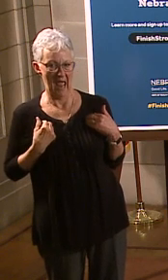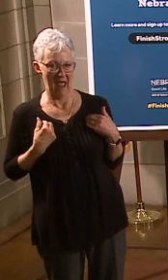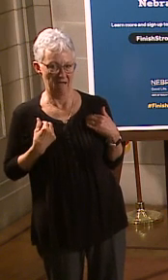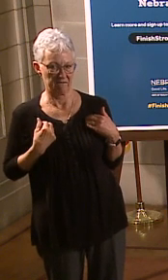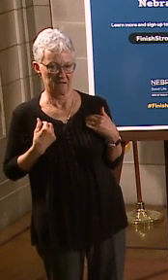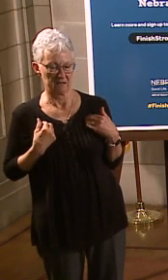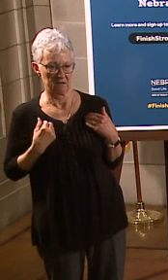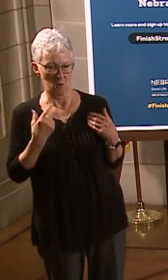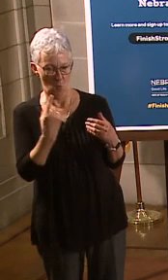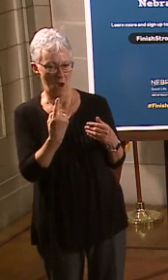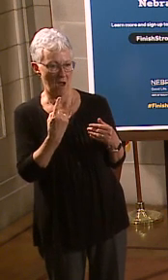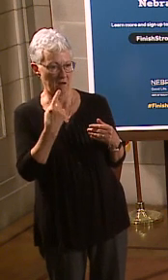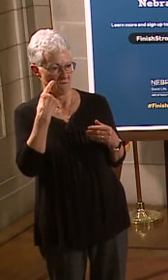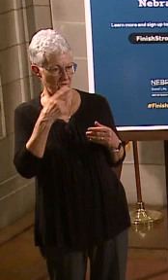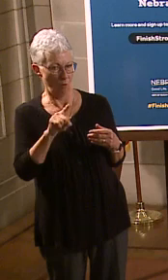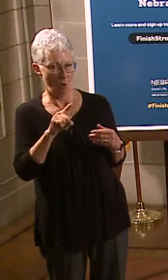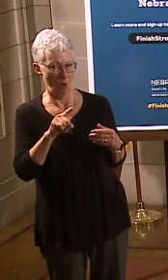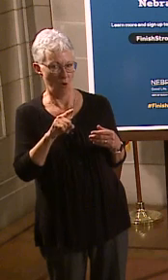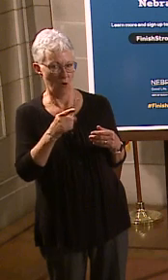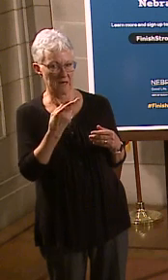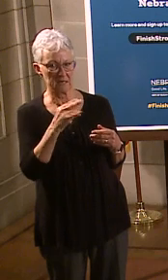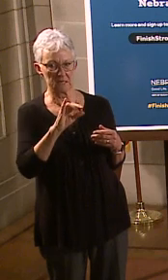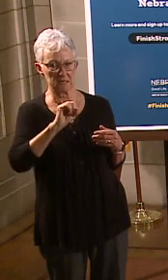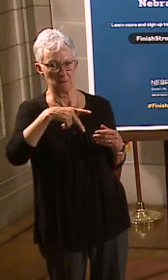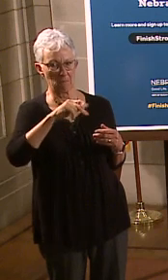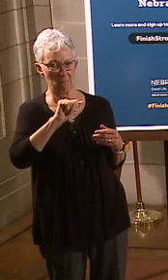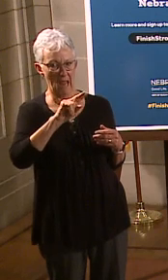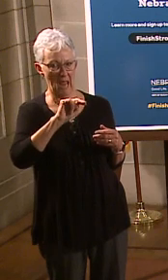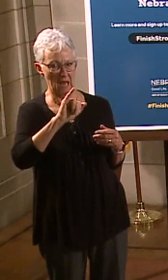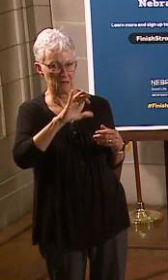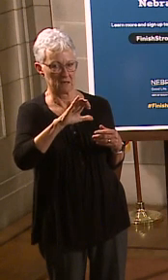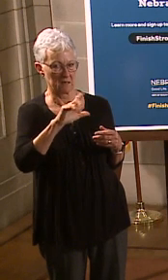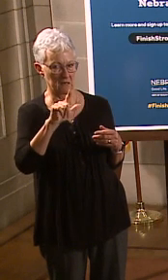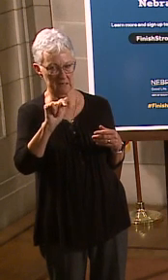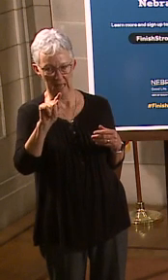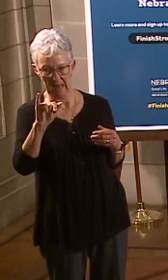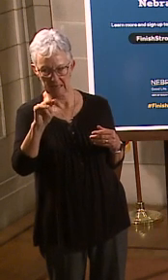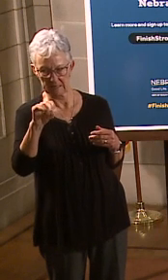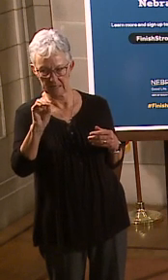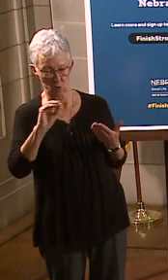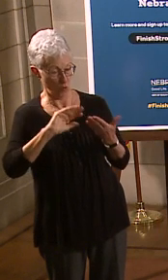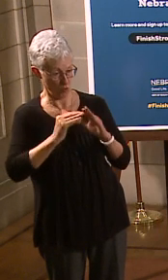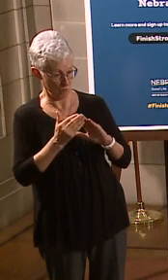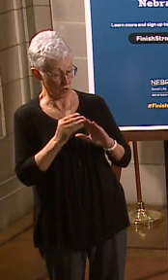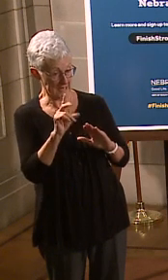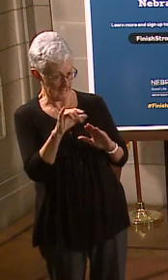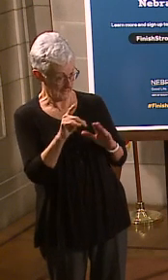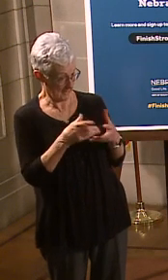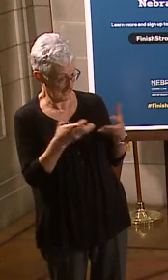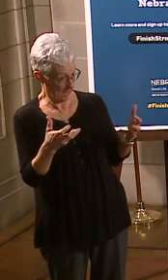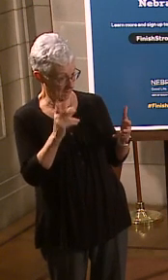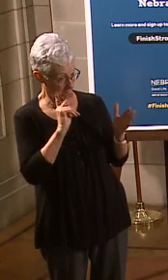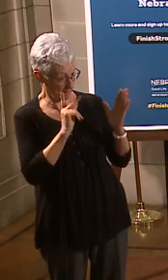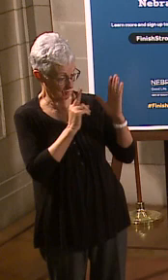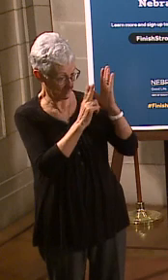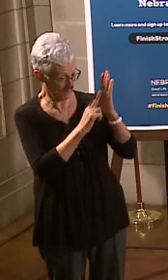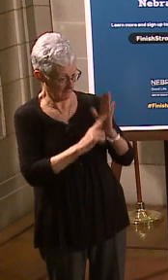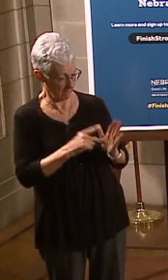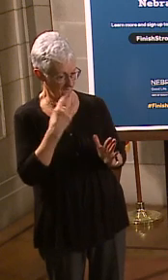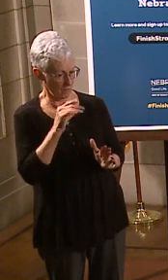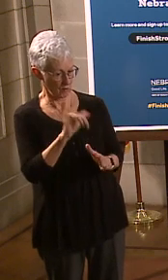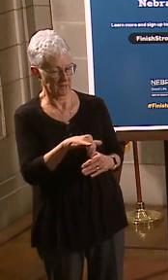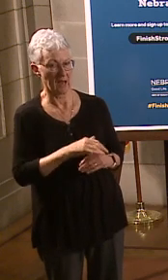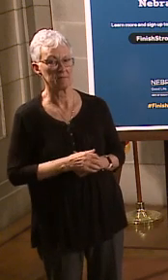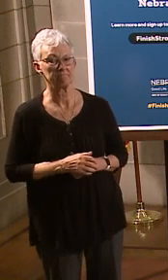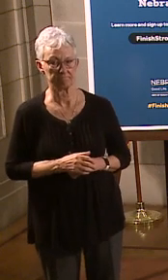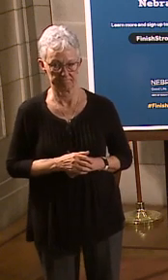And if it has happened, how did it go? Did you guys see a lot of people signing up for it? Things like that. So the question was